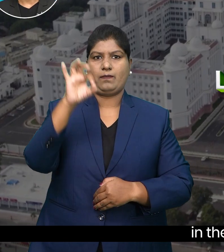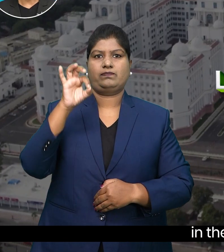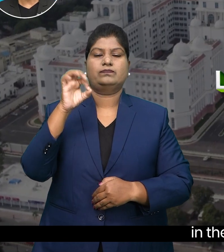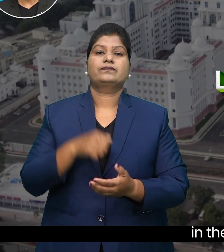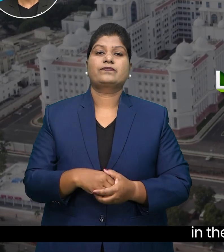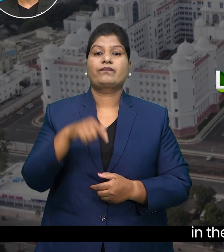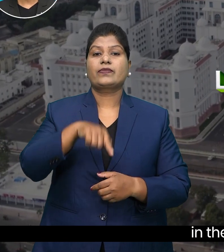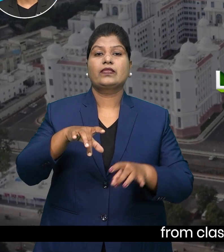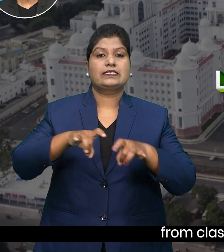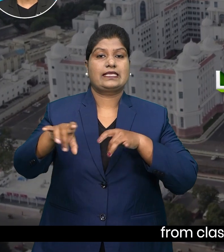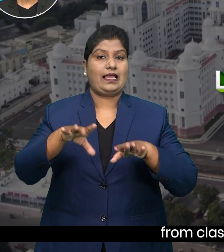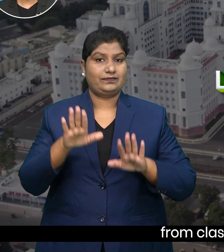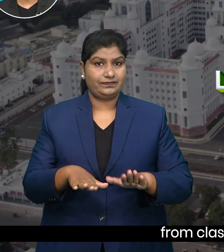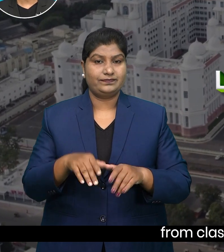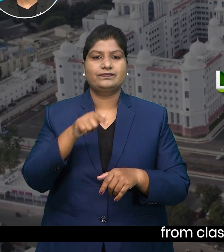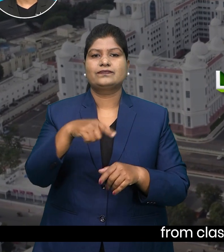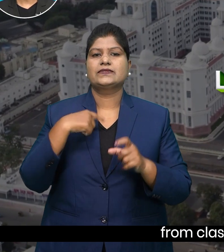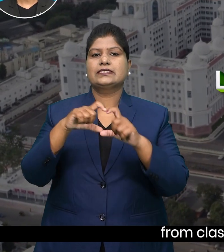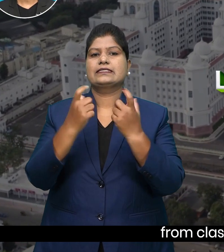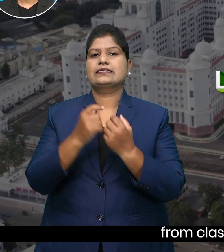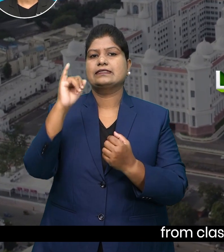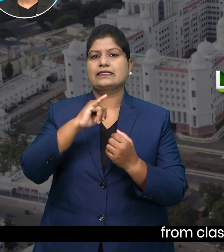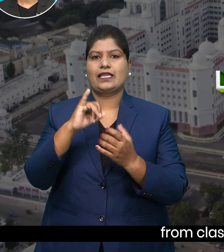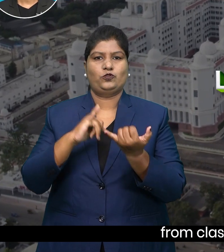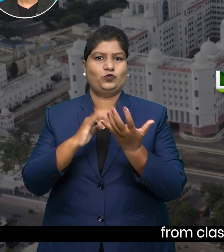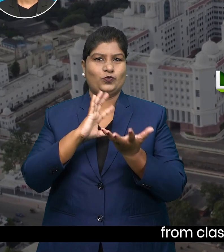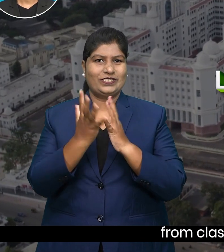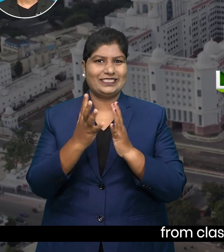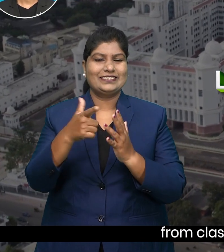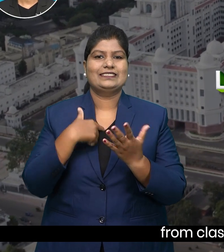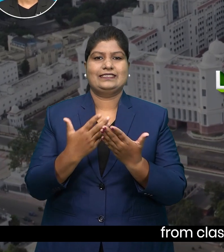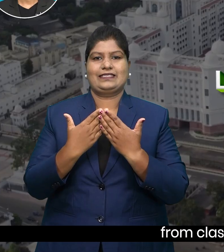in the urban areas from Class 6 Social Studies.